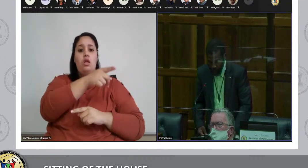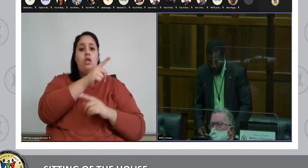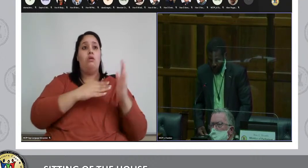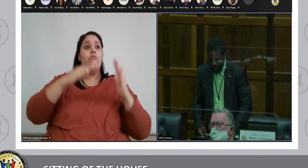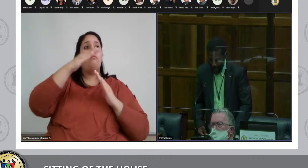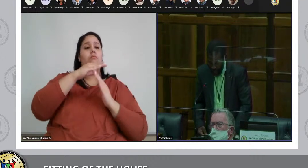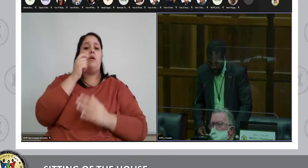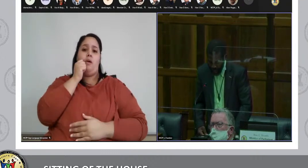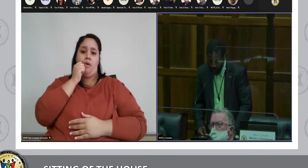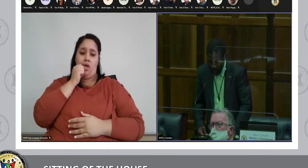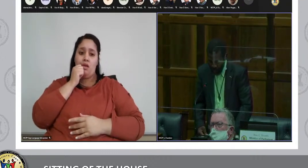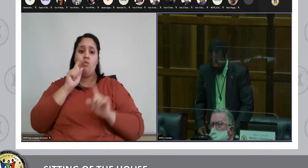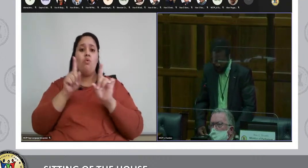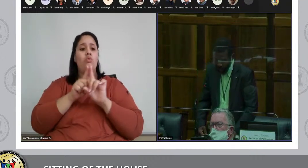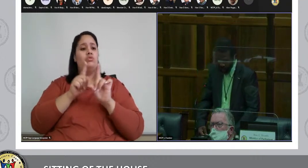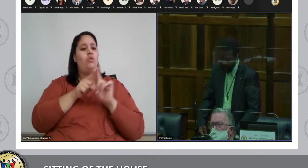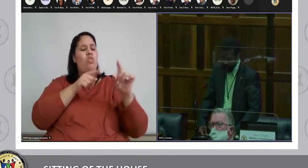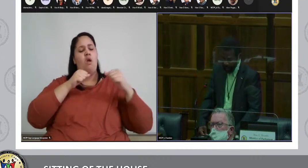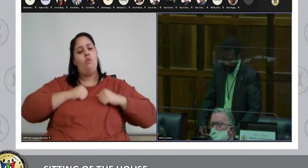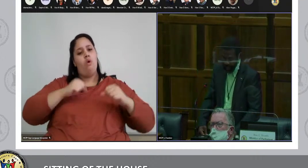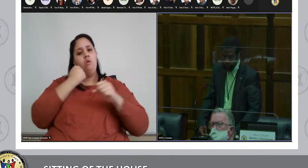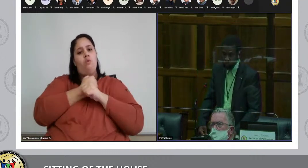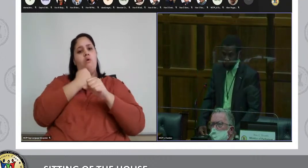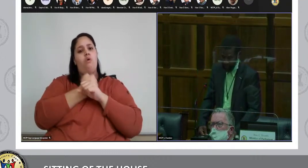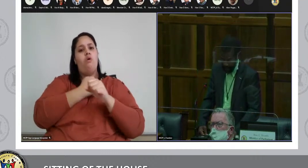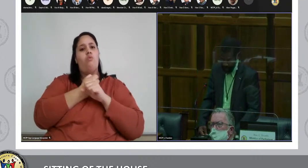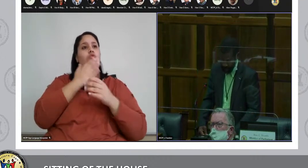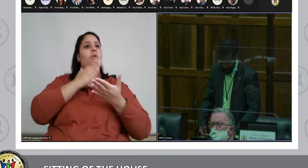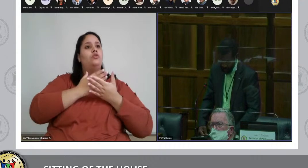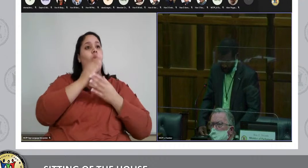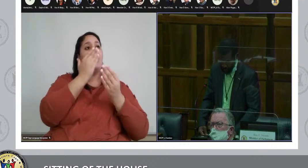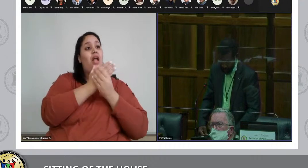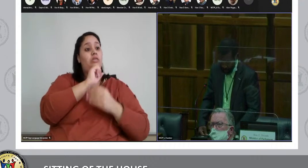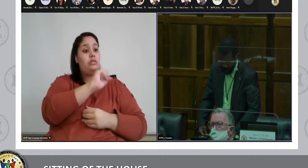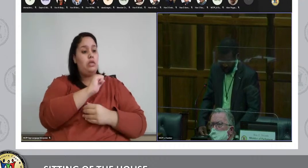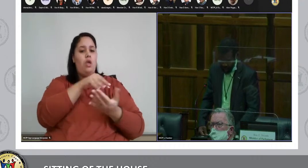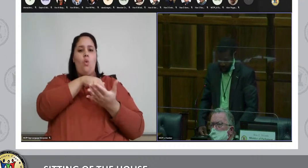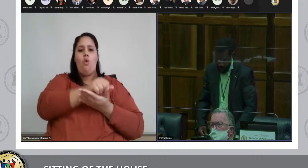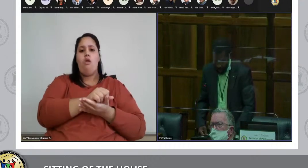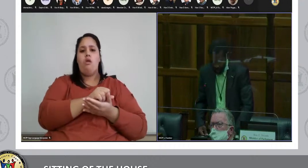male, who are tirelessly working to weaken the case and to frustrate the victim.